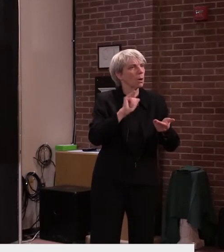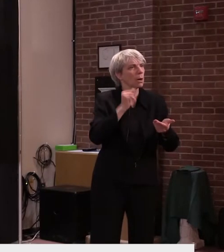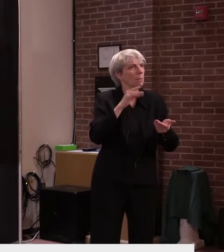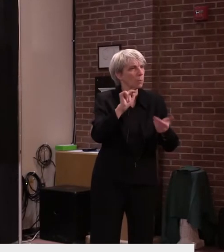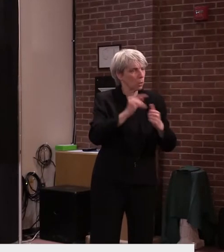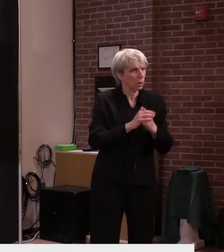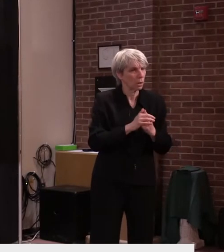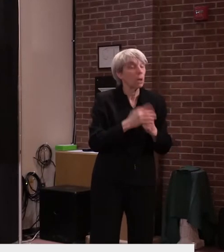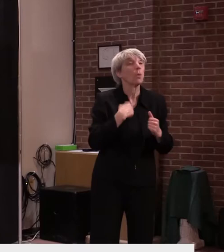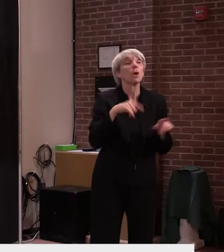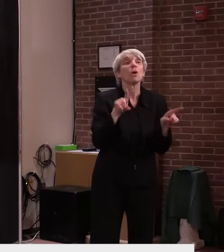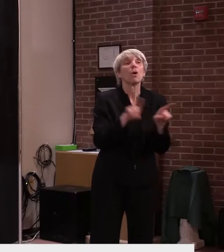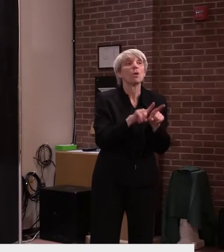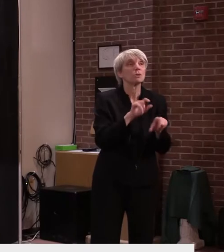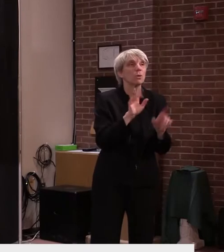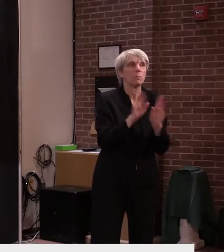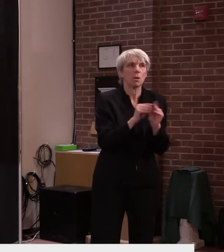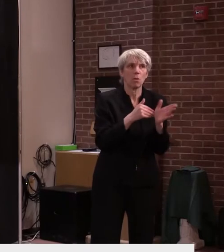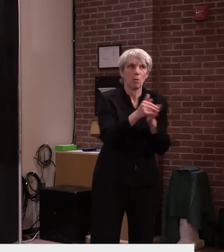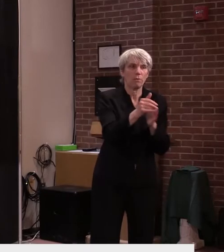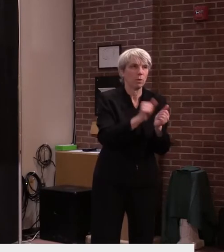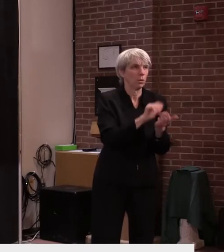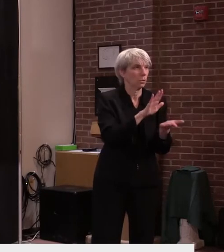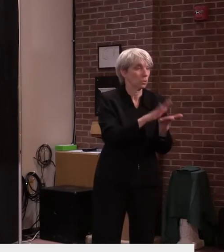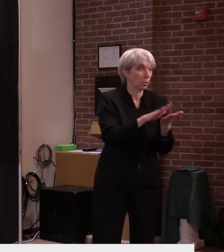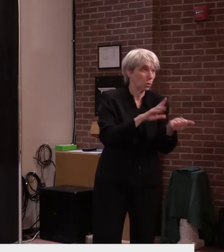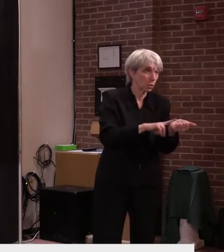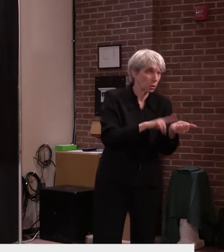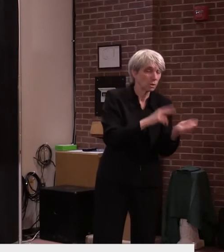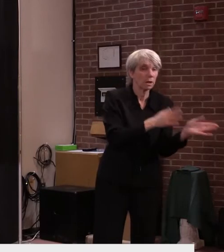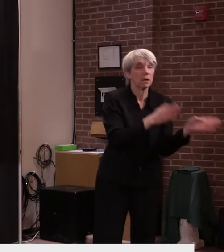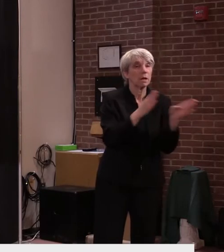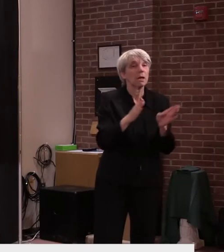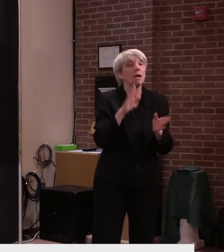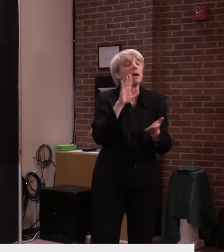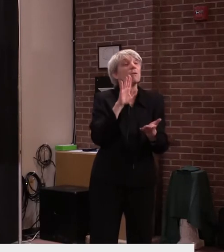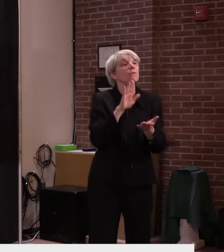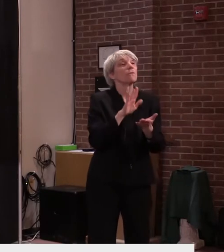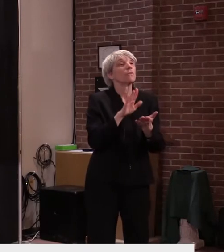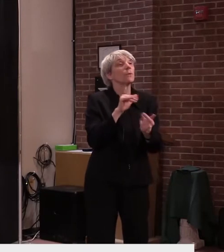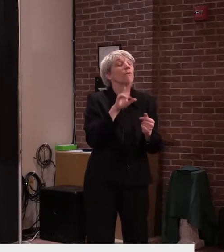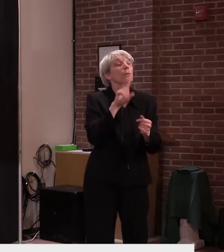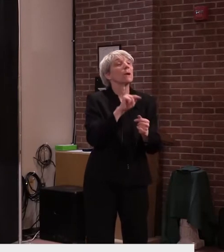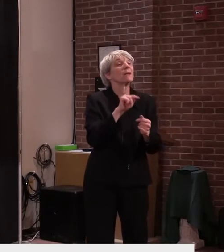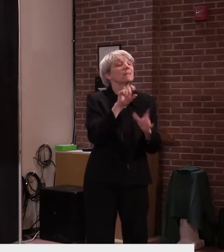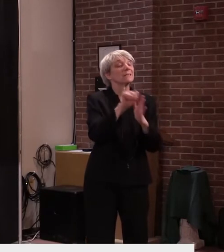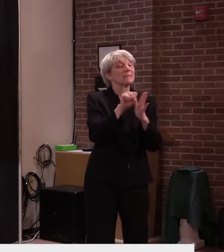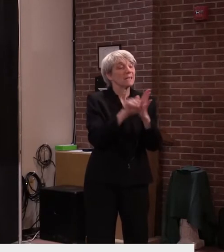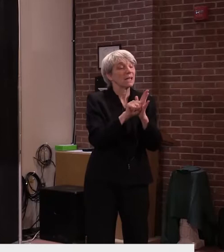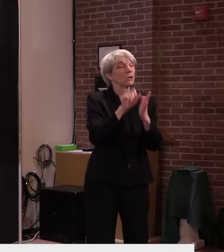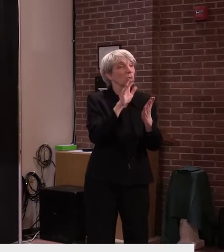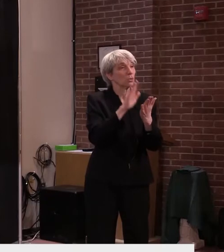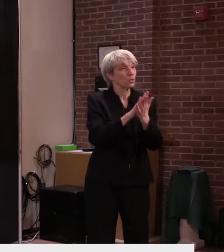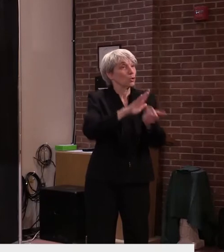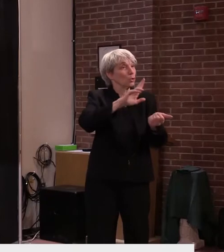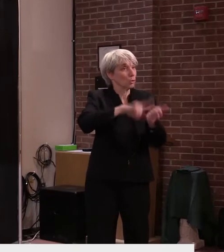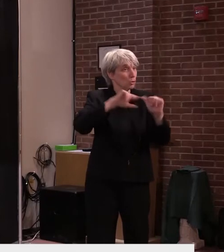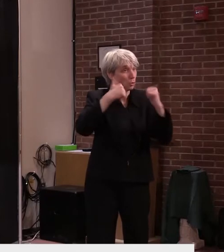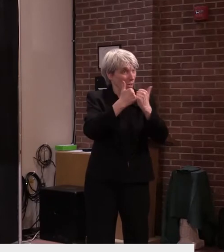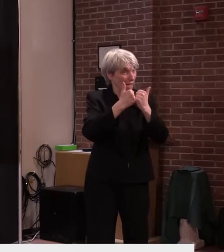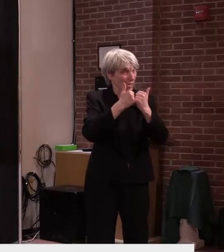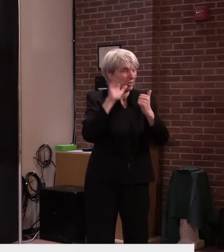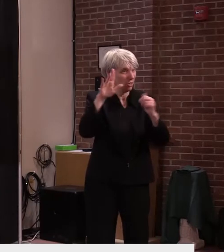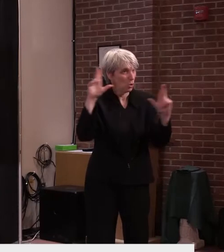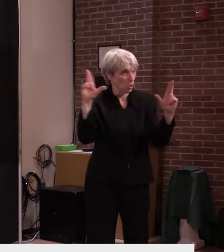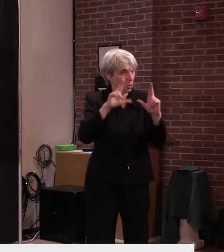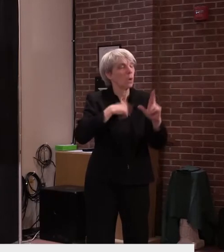regularly with the school nurses and the leadership of the Vermont State School Nurse Association. We are grateful for their work and